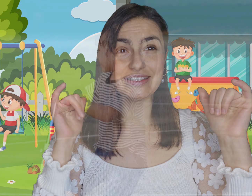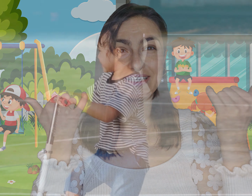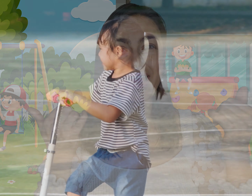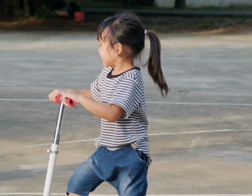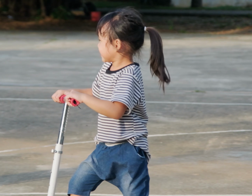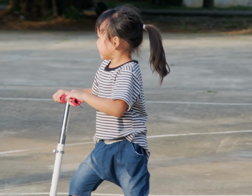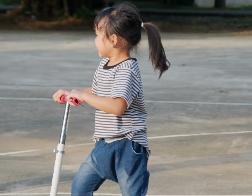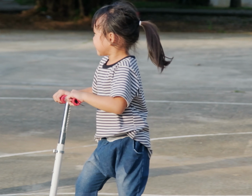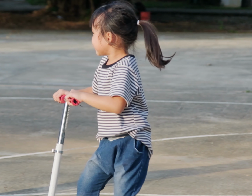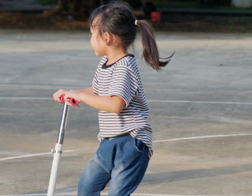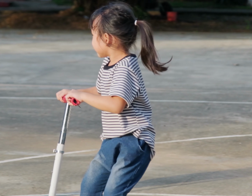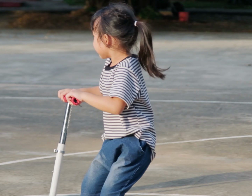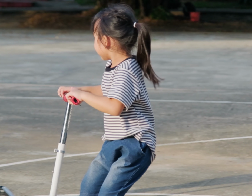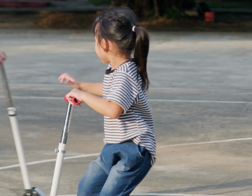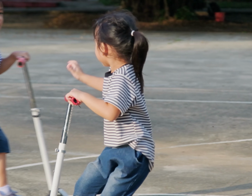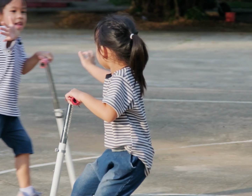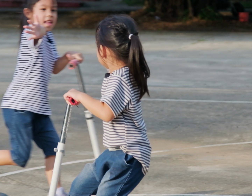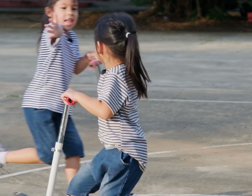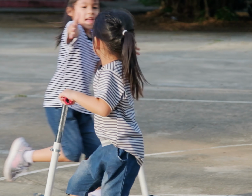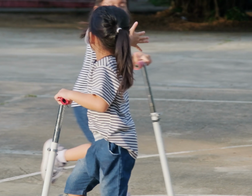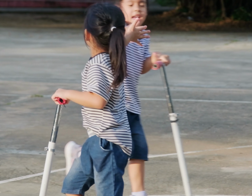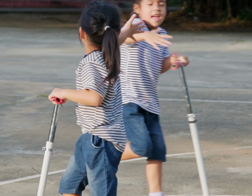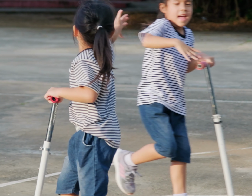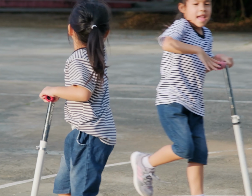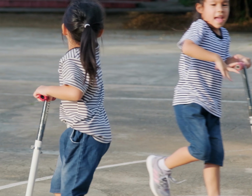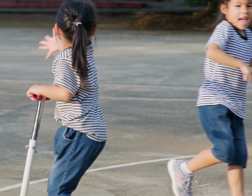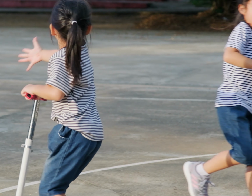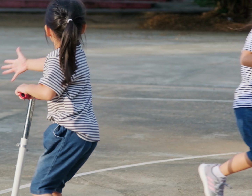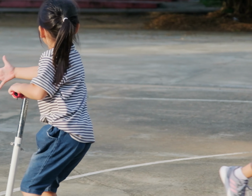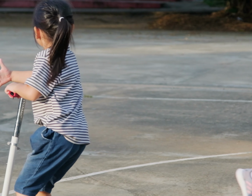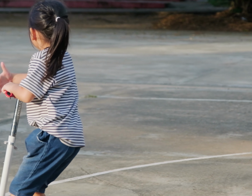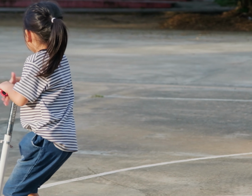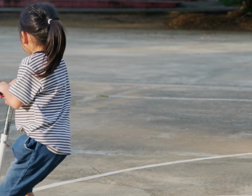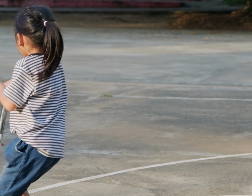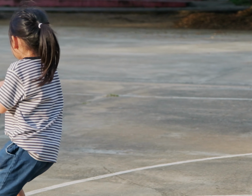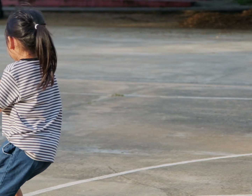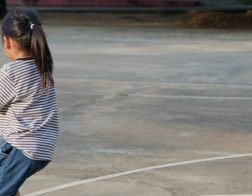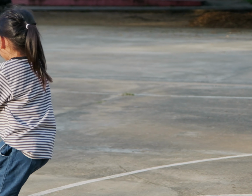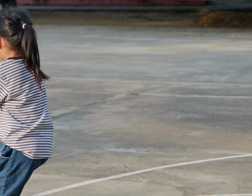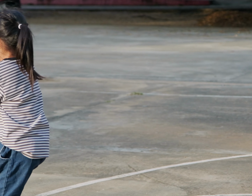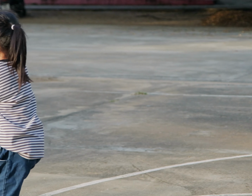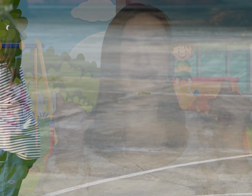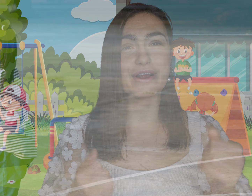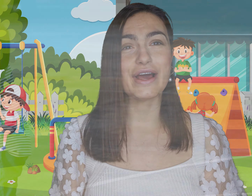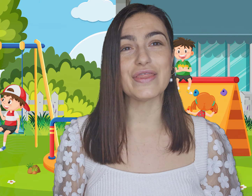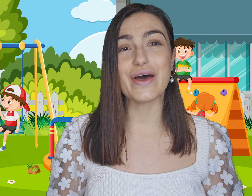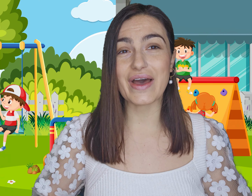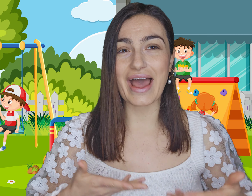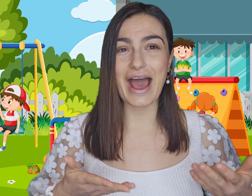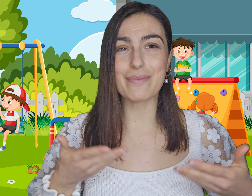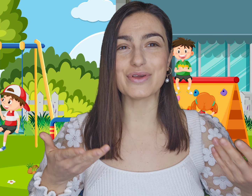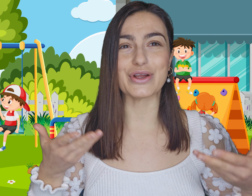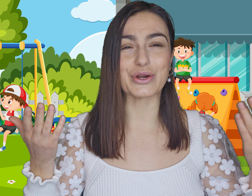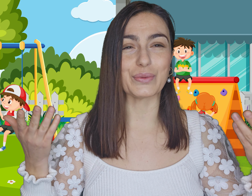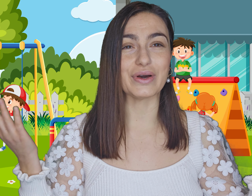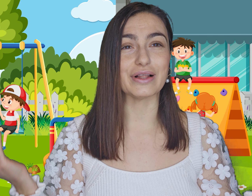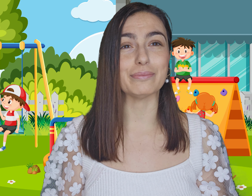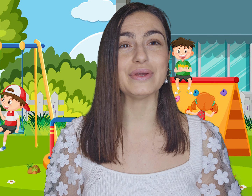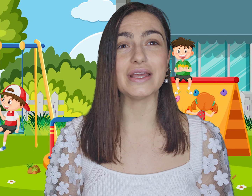together together together the more we play together the happier we'll be